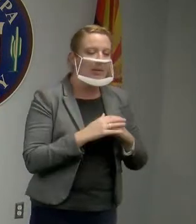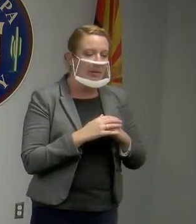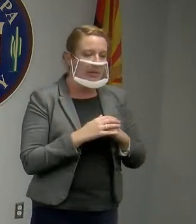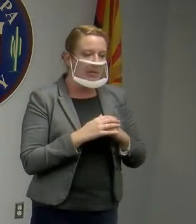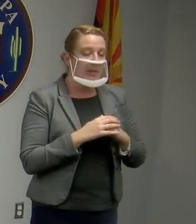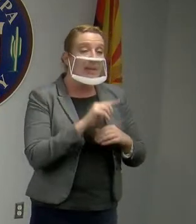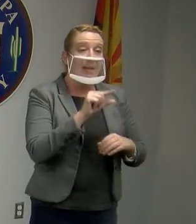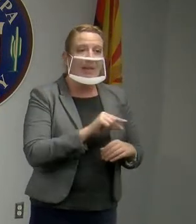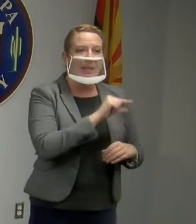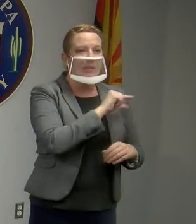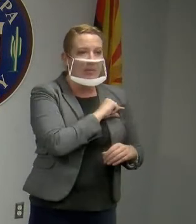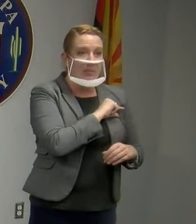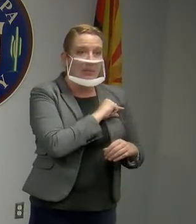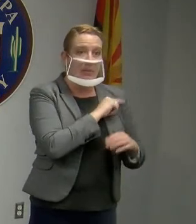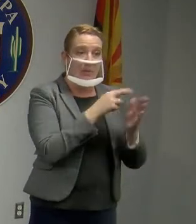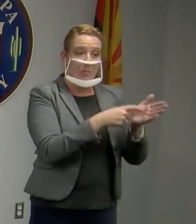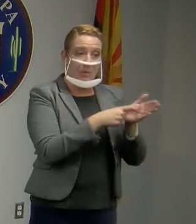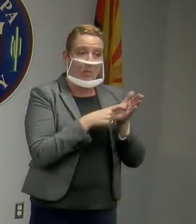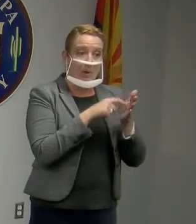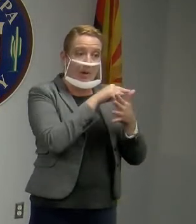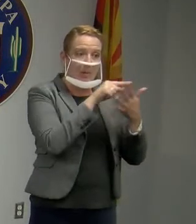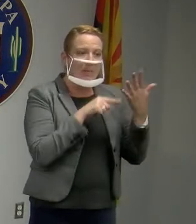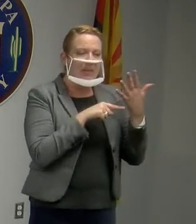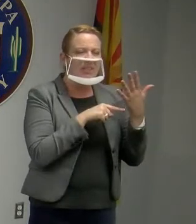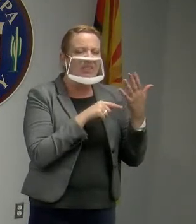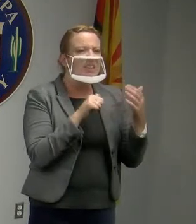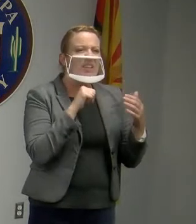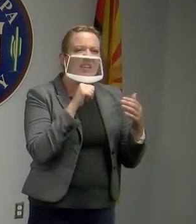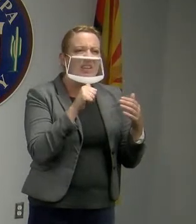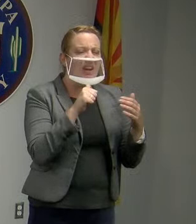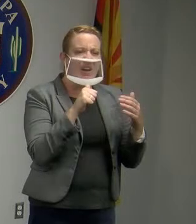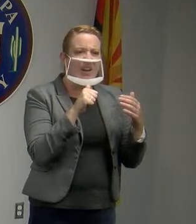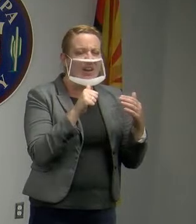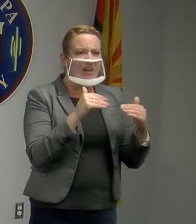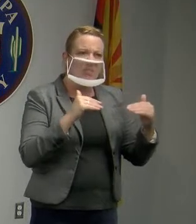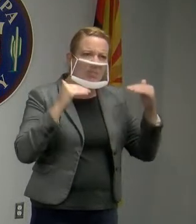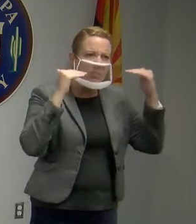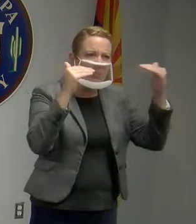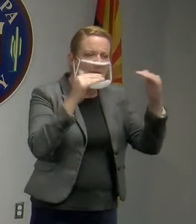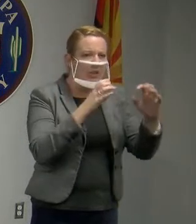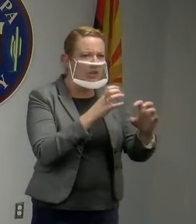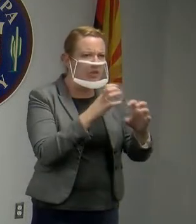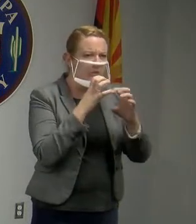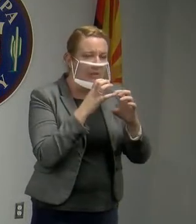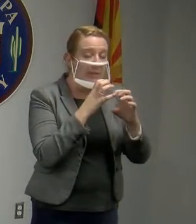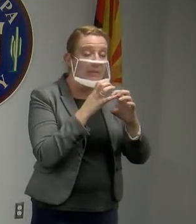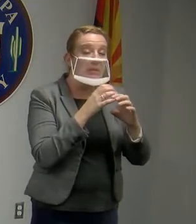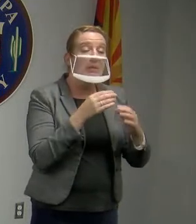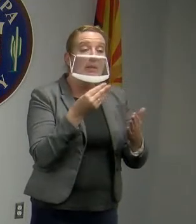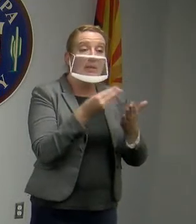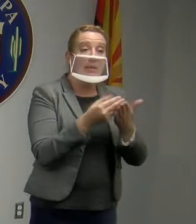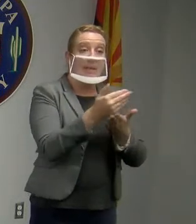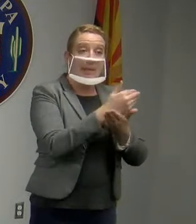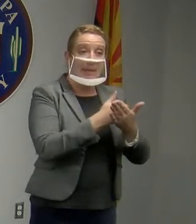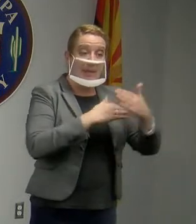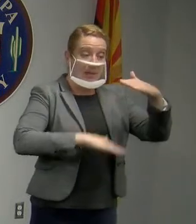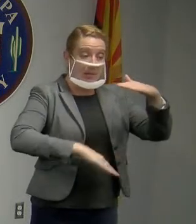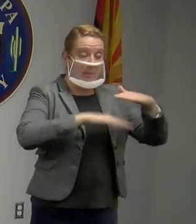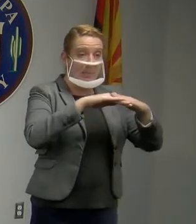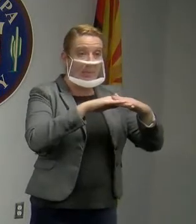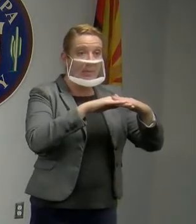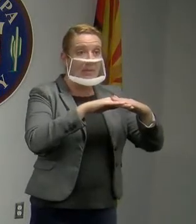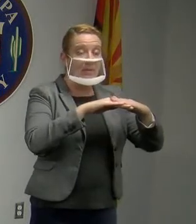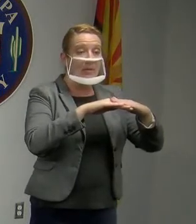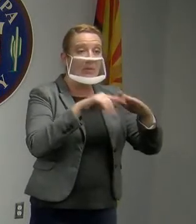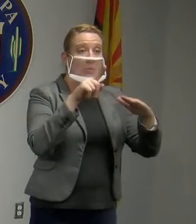of eligibility than our typical programs that are poverty level or maybe 200% of the poverty level. This income was set at 100% of the area